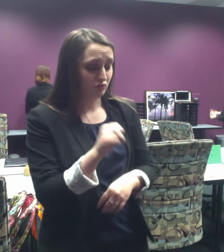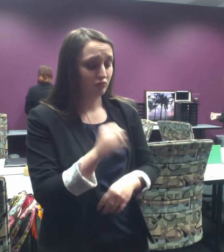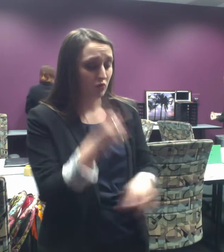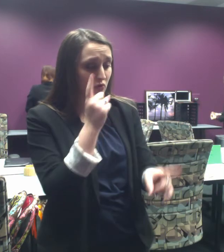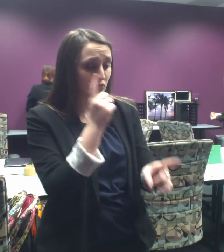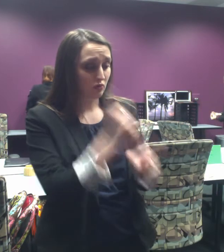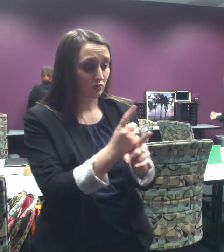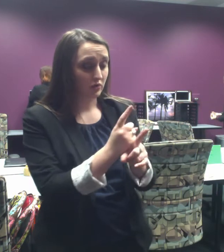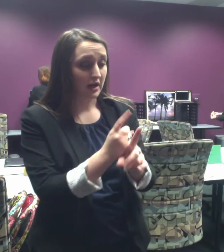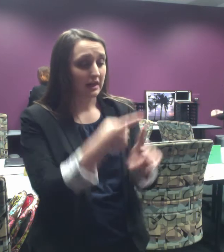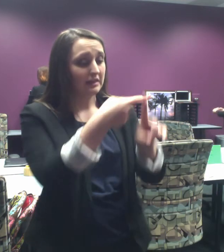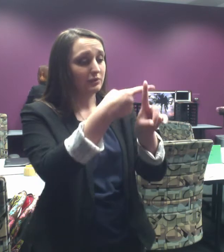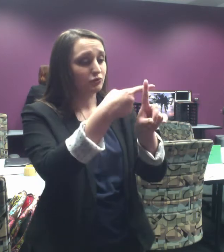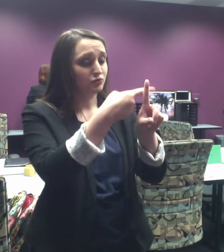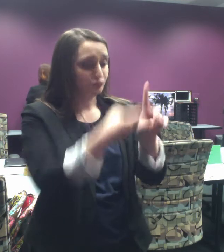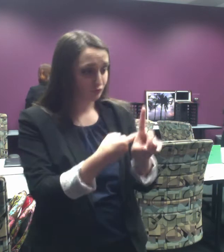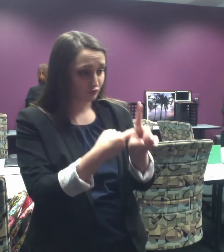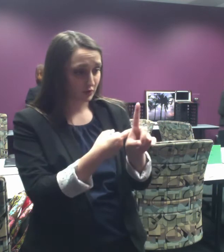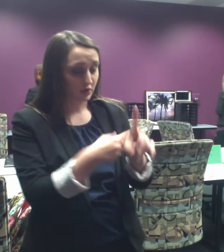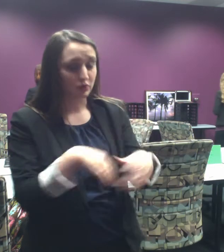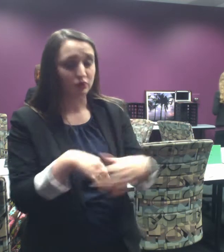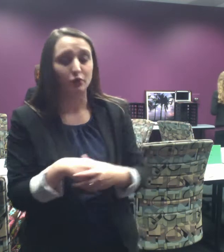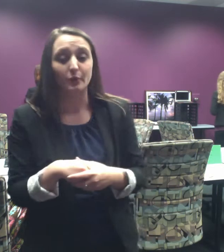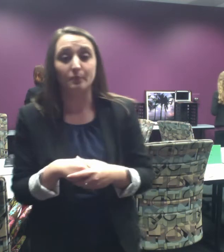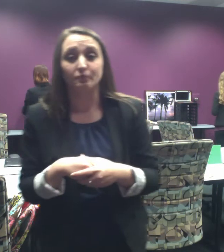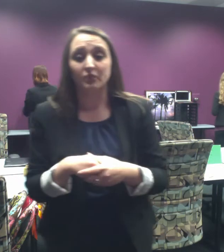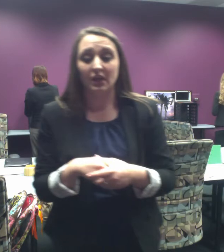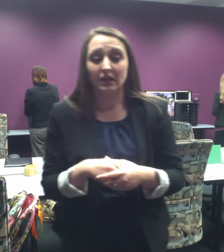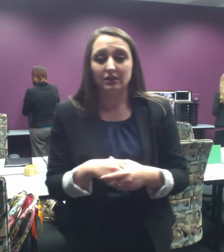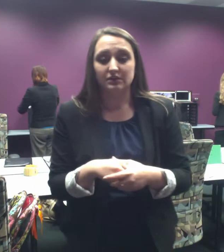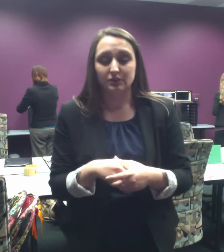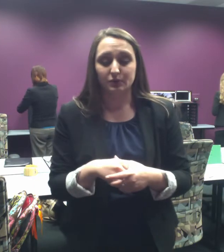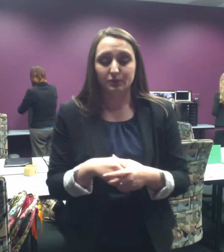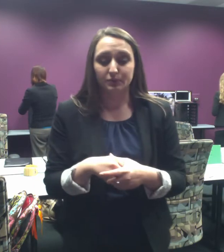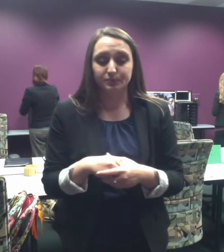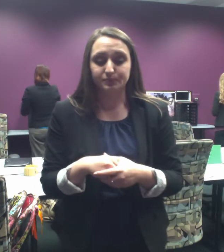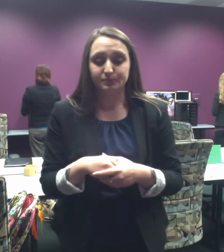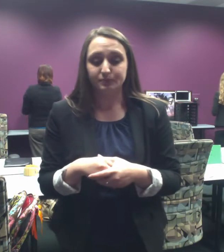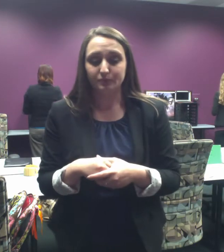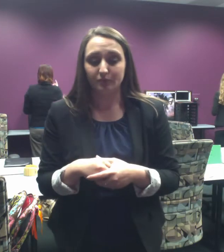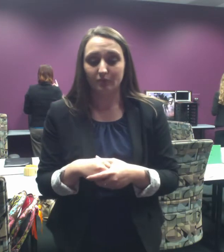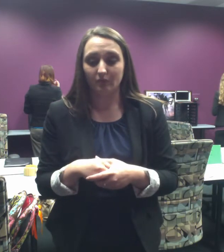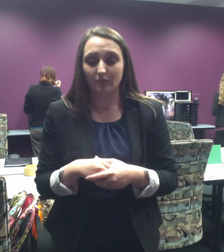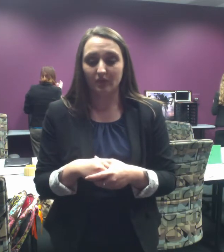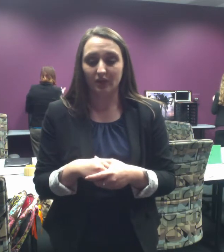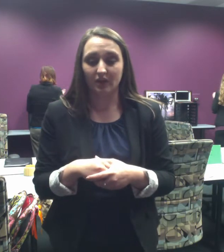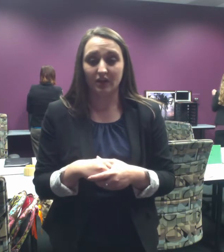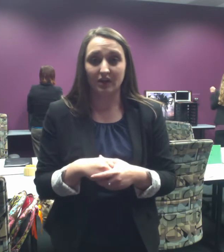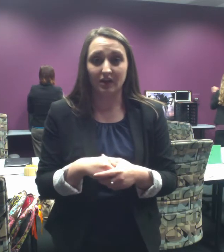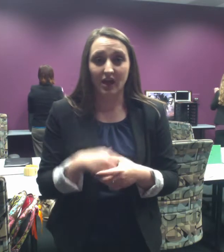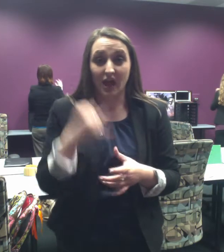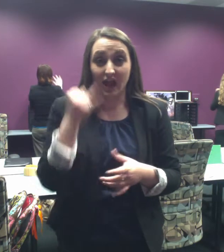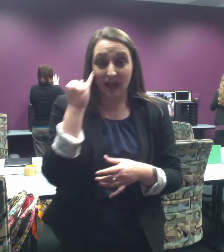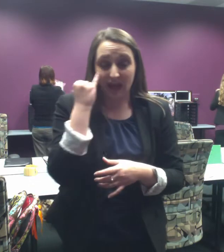into solid. Why do you think that the water vapor in the air is collecting on the outside of this Pepsi can?